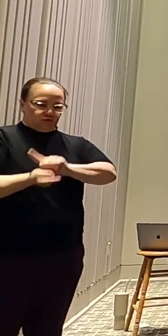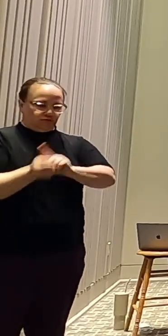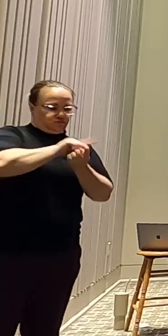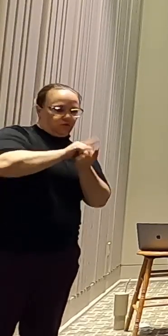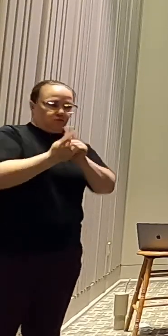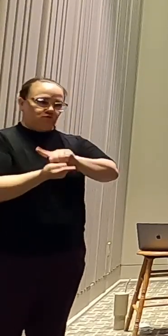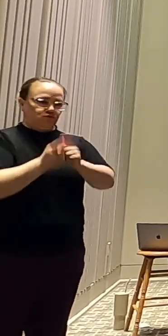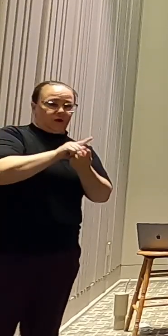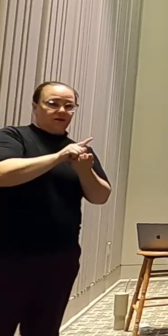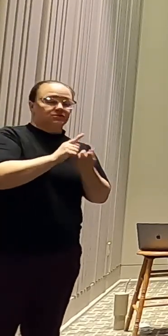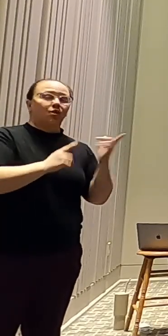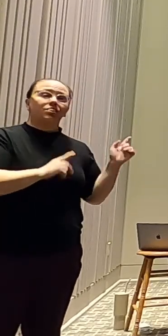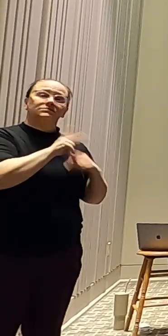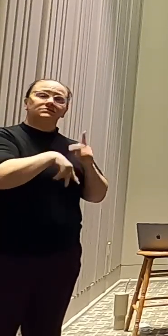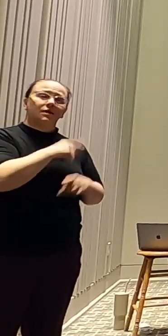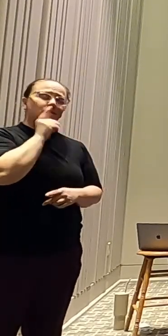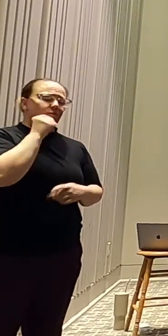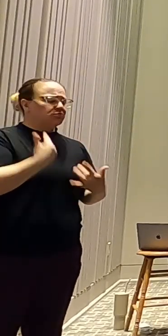very significant to this culture.